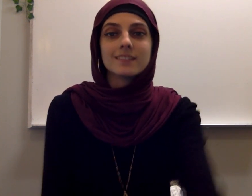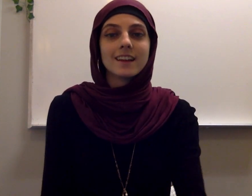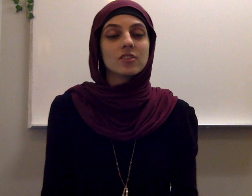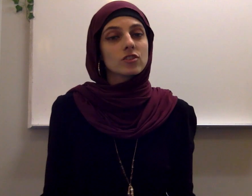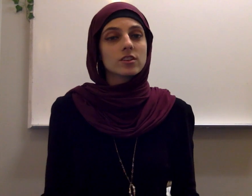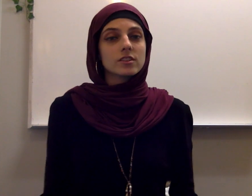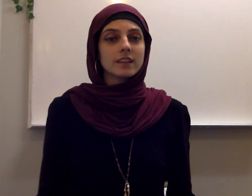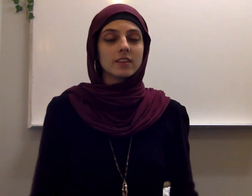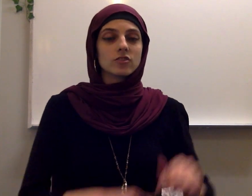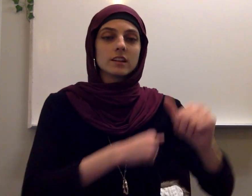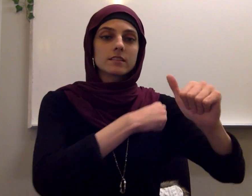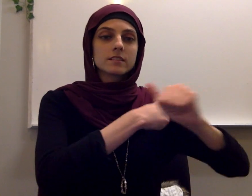Danger or dangerous.